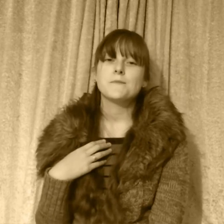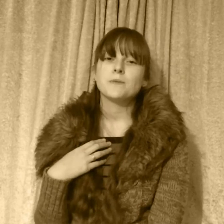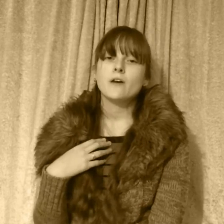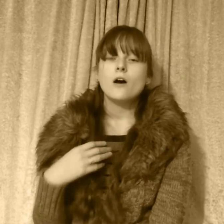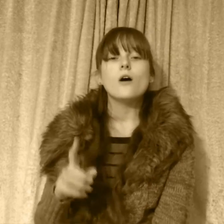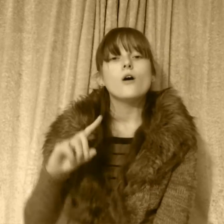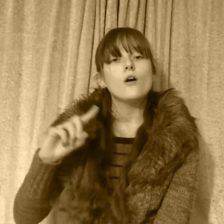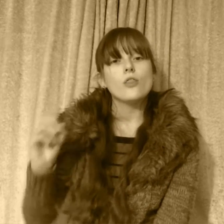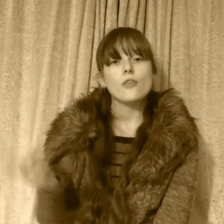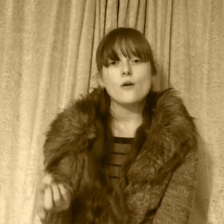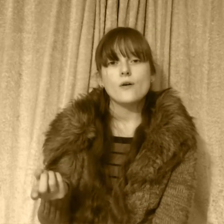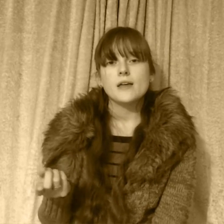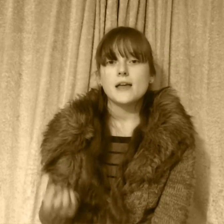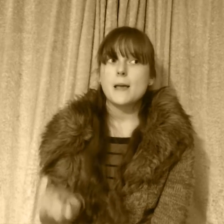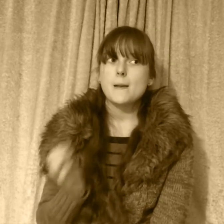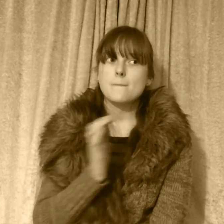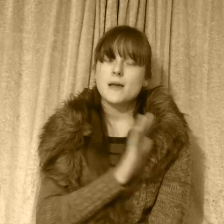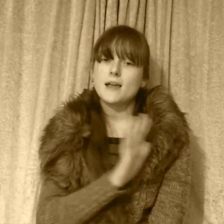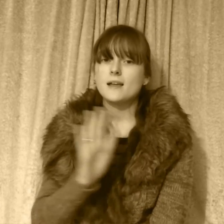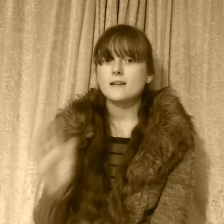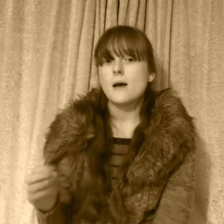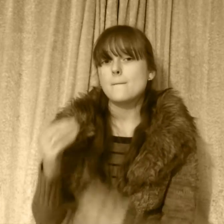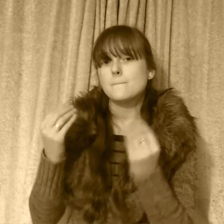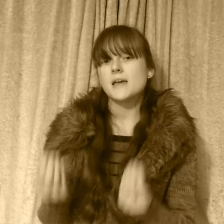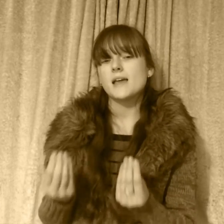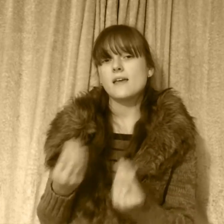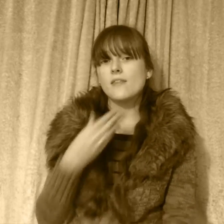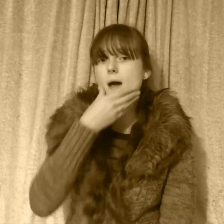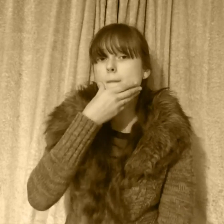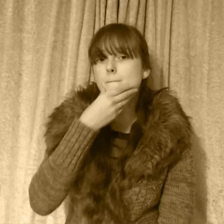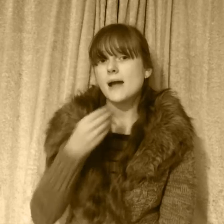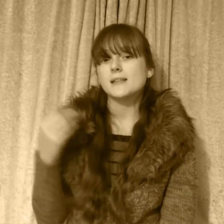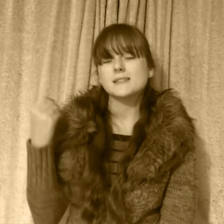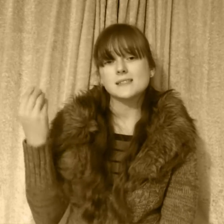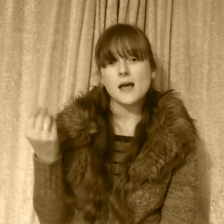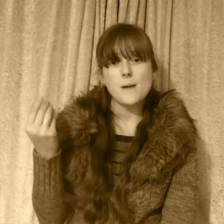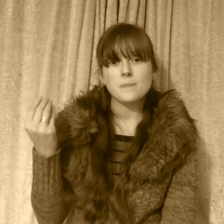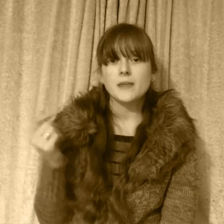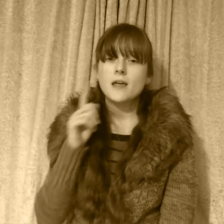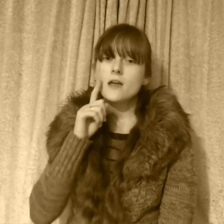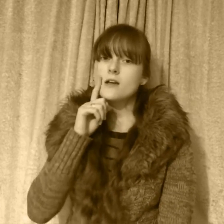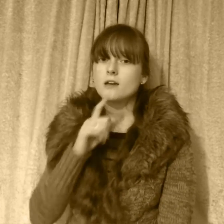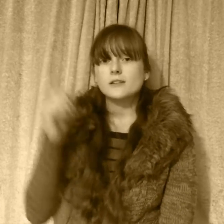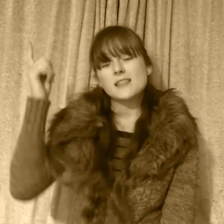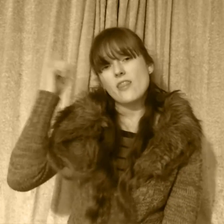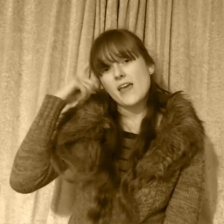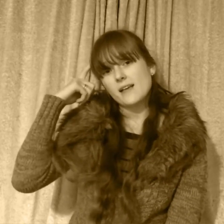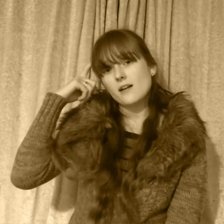Oh, he may not be the handsome Girls think